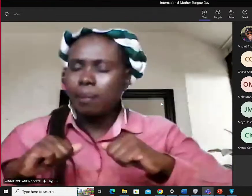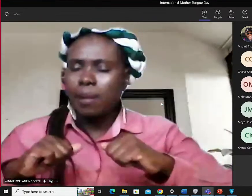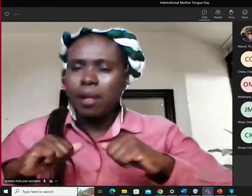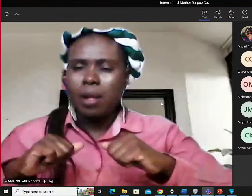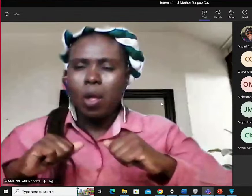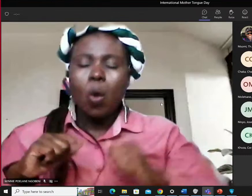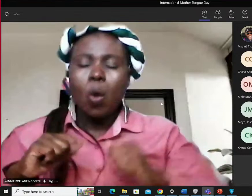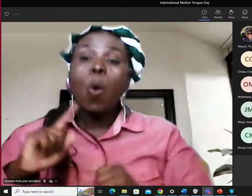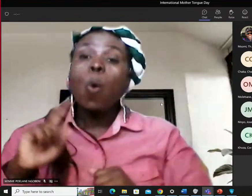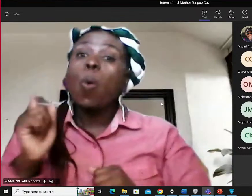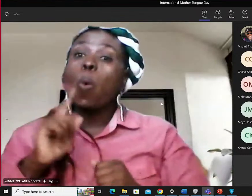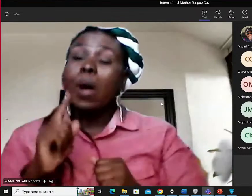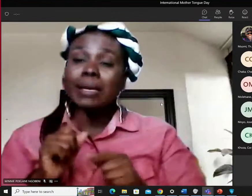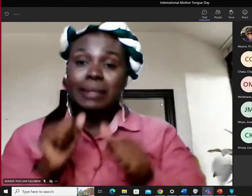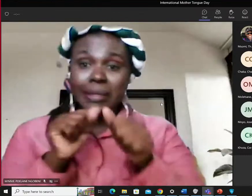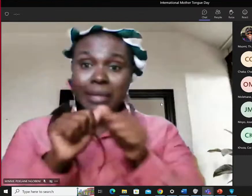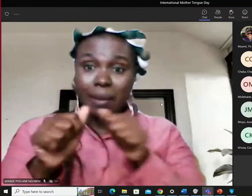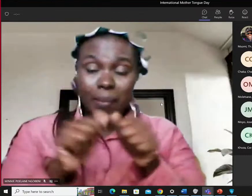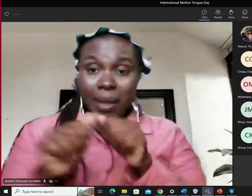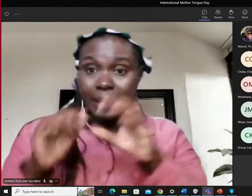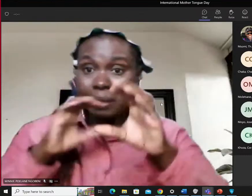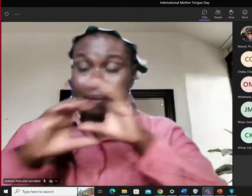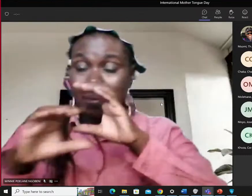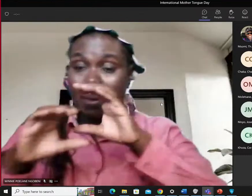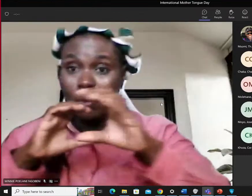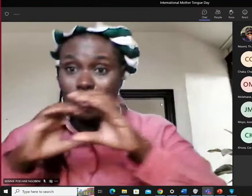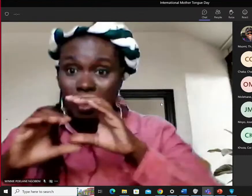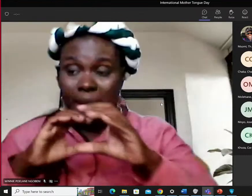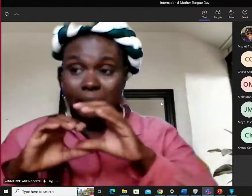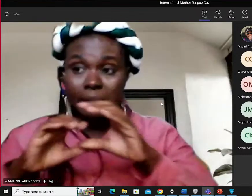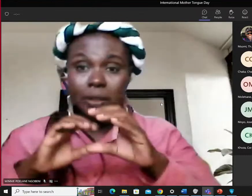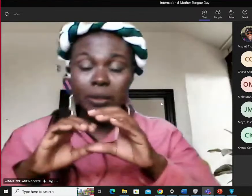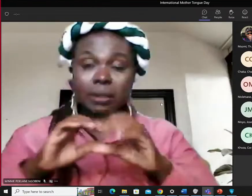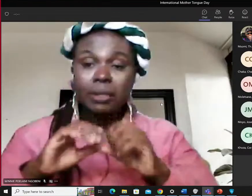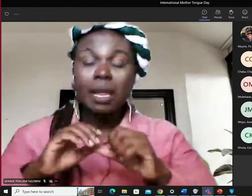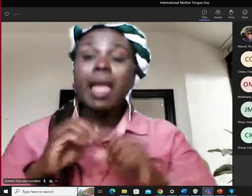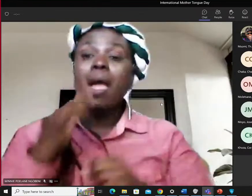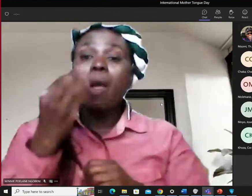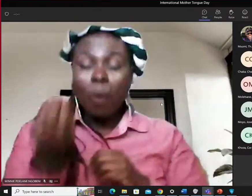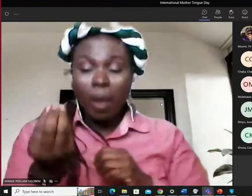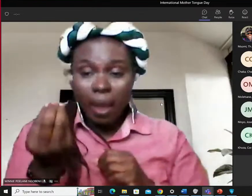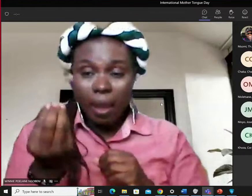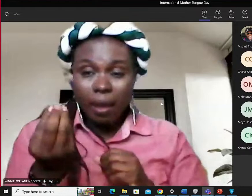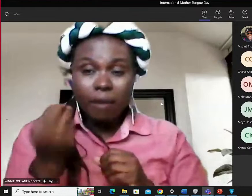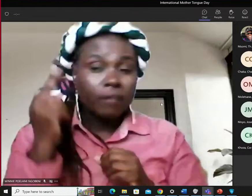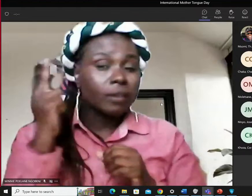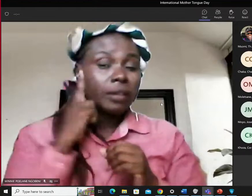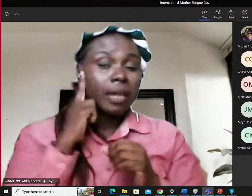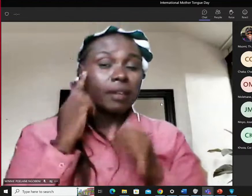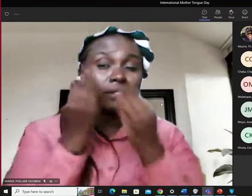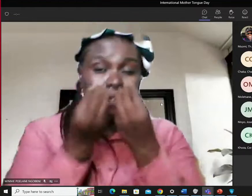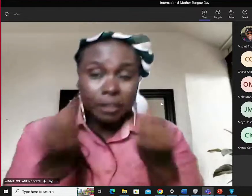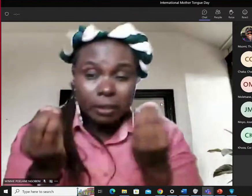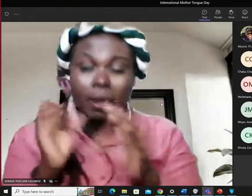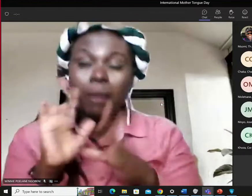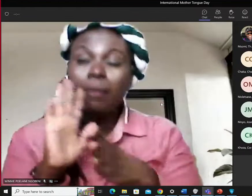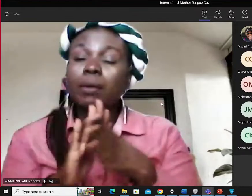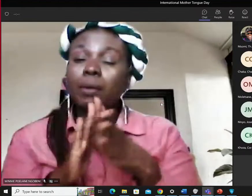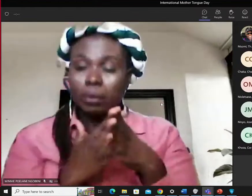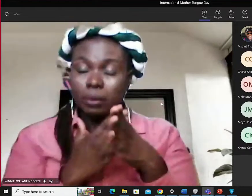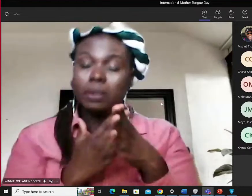best communication method to use with deaf children, because they were influenced by the